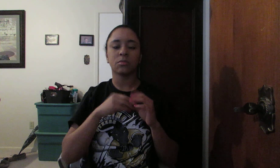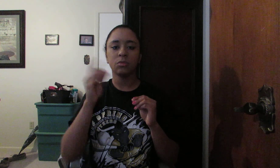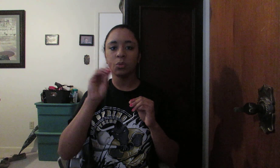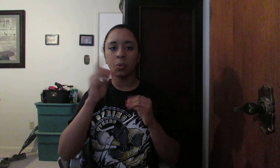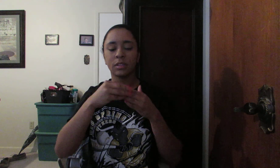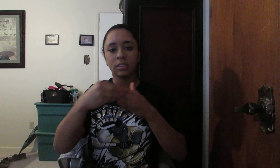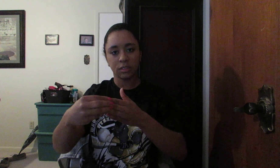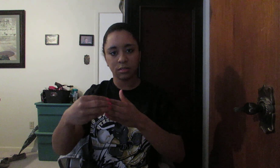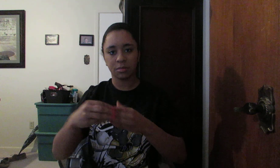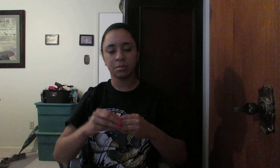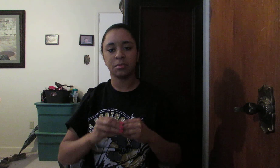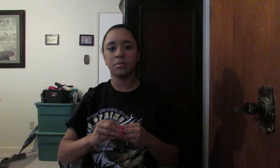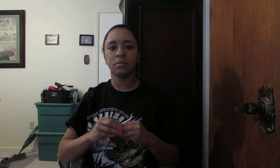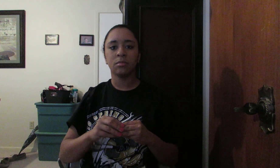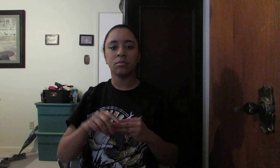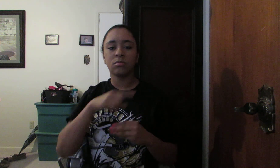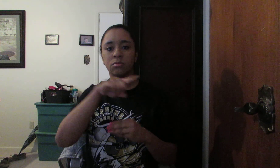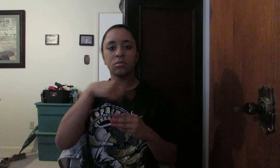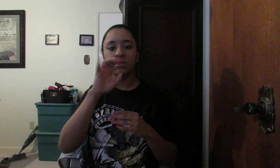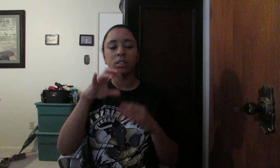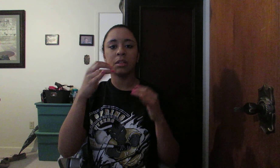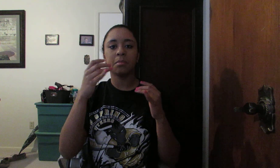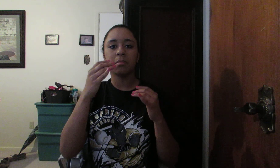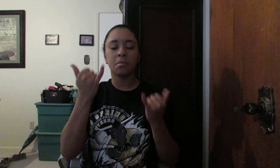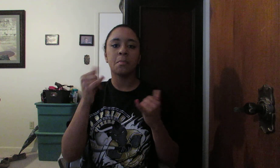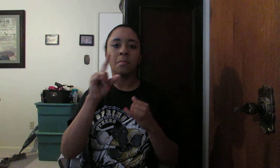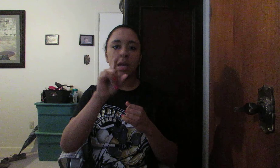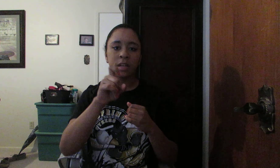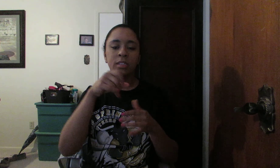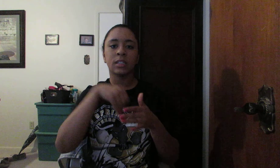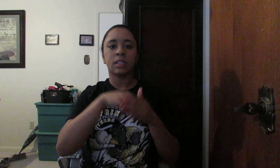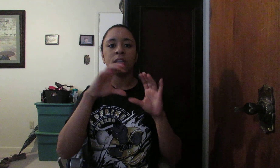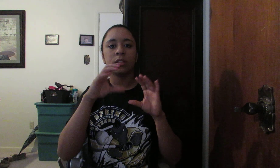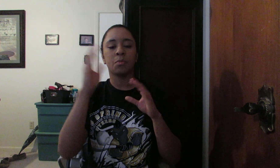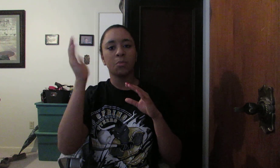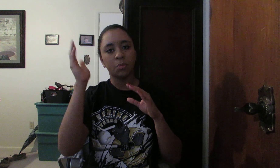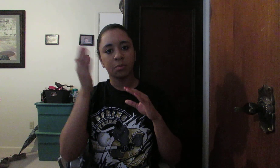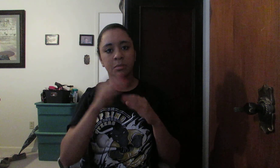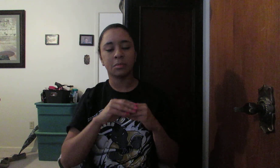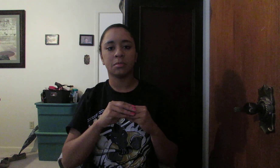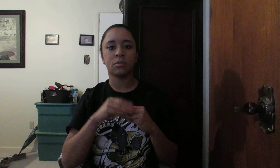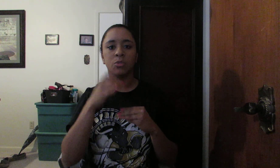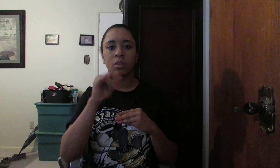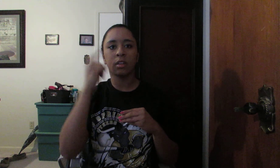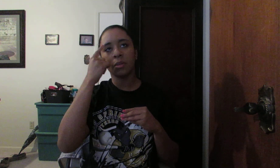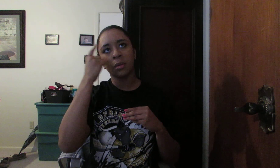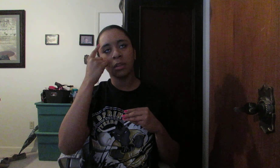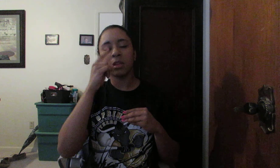lead? Those can now be asked in the presentation. You can think about those, research those